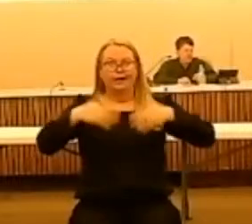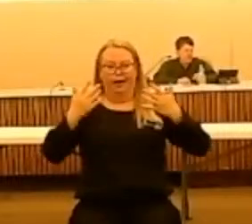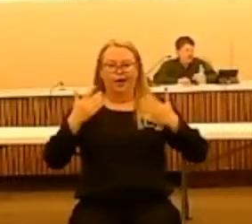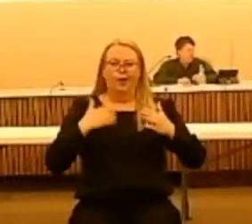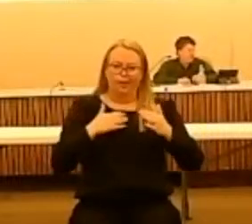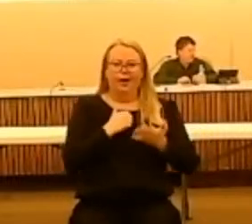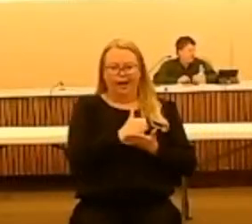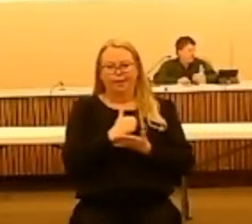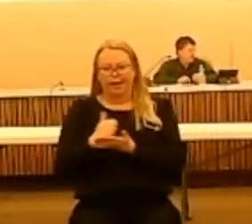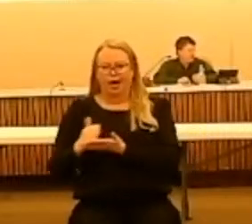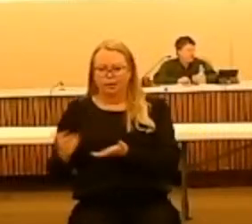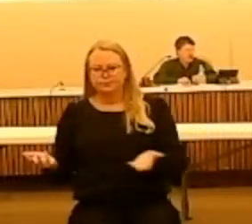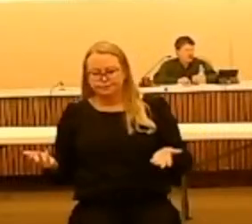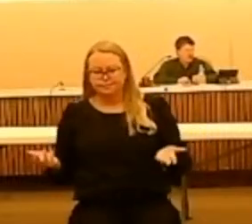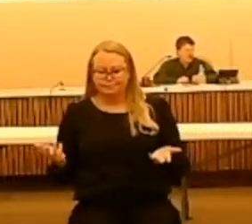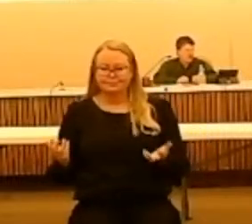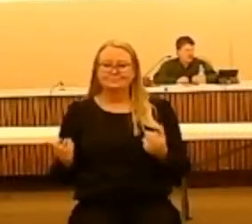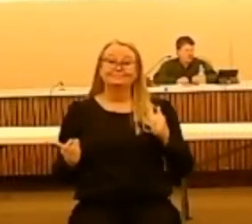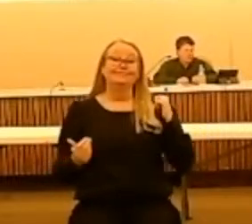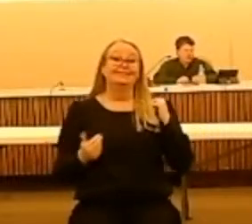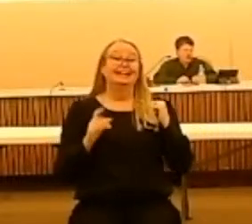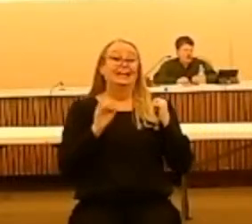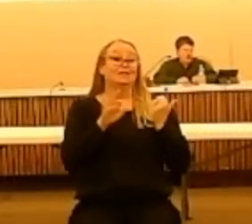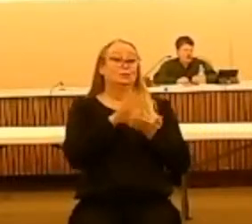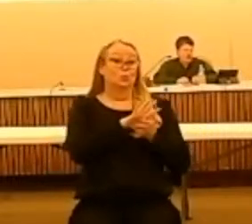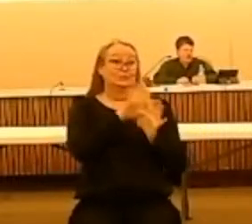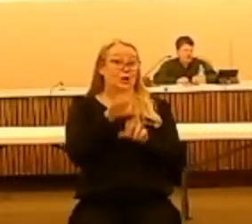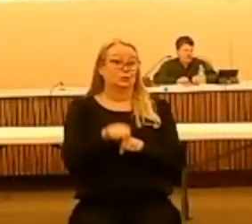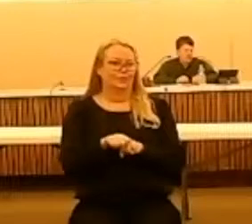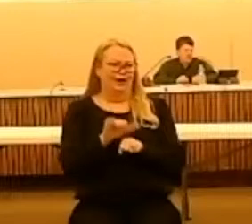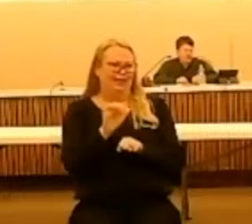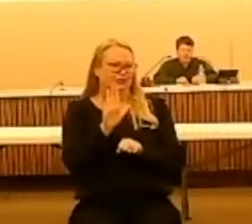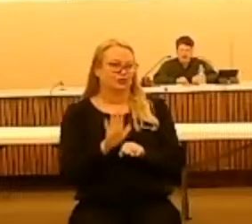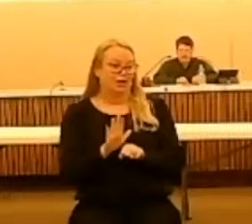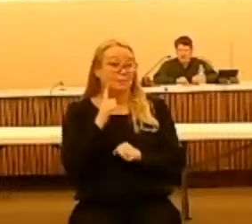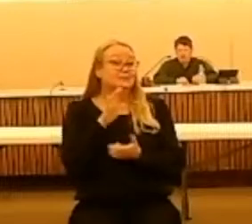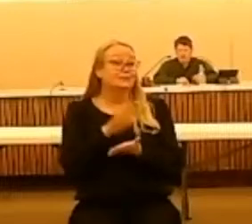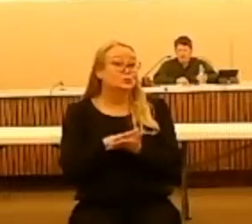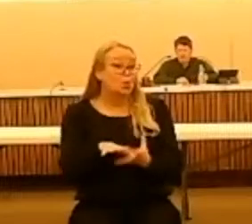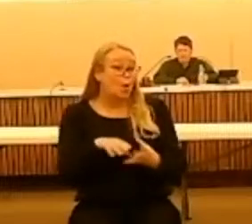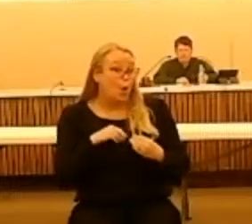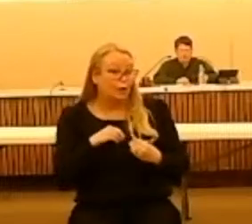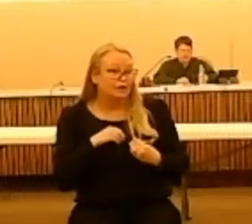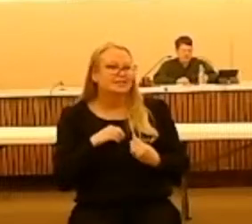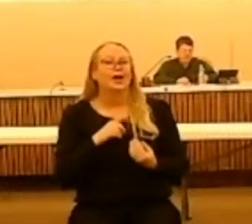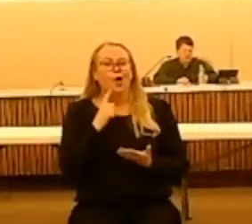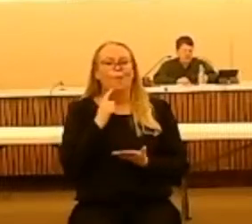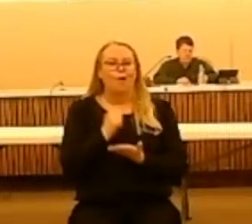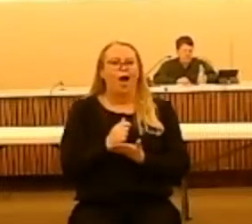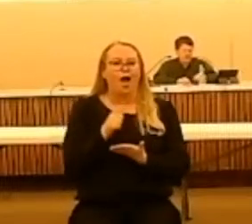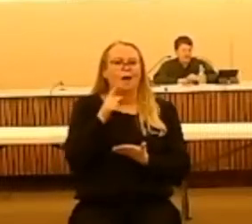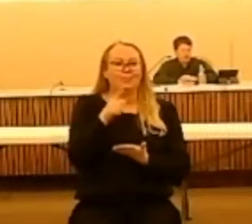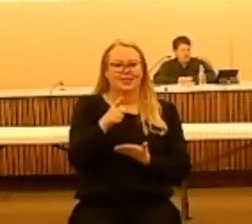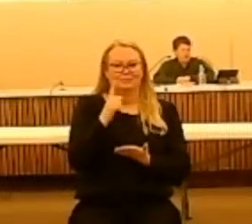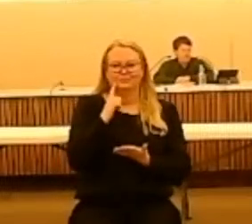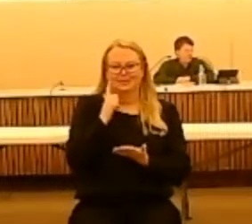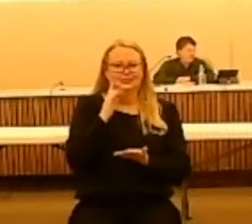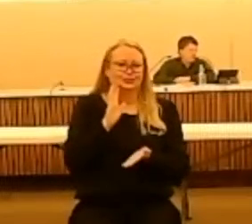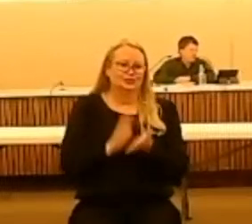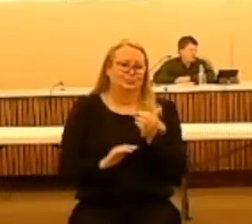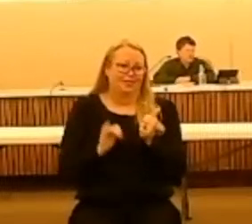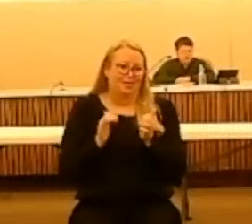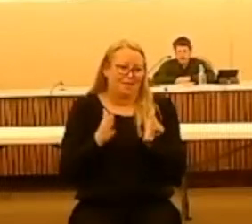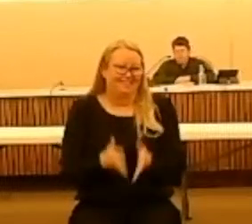the school have because it also, the more land they own in that regards, it does help them from a financing